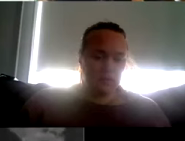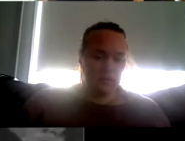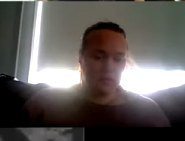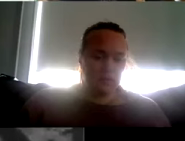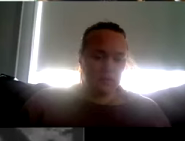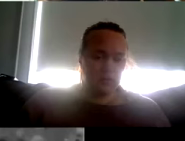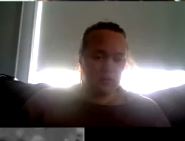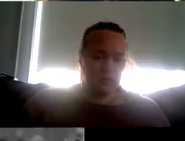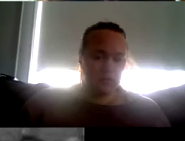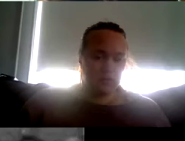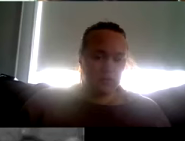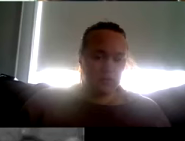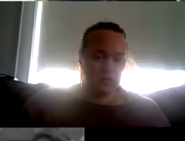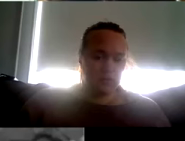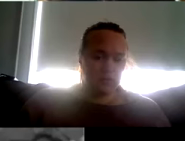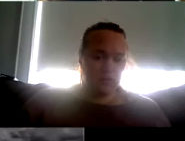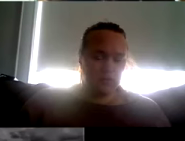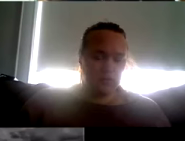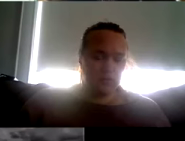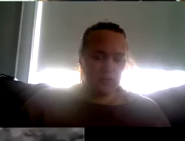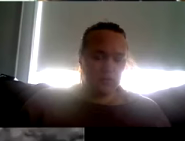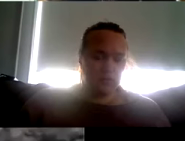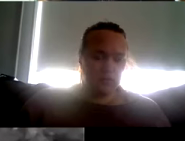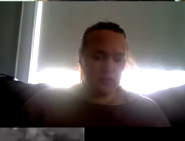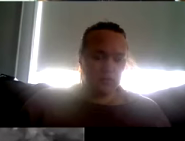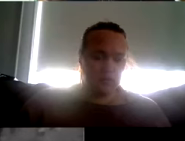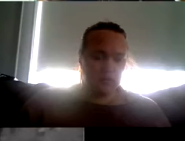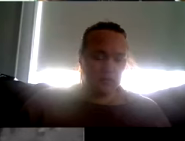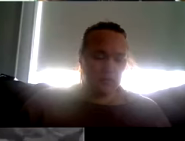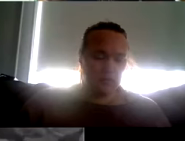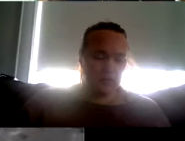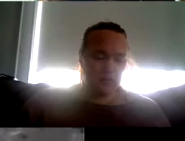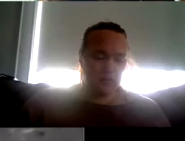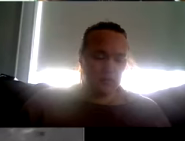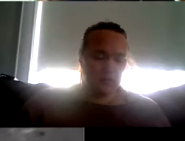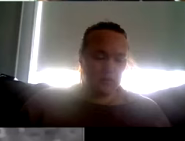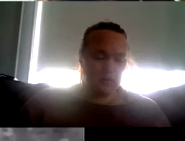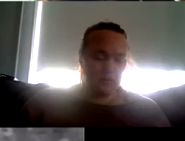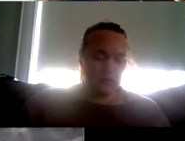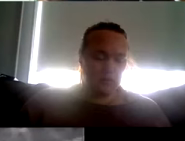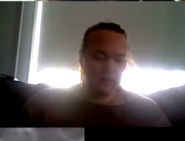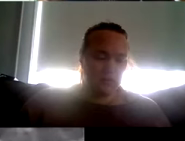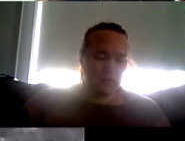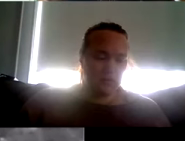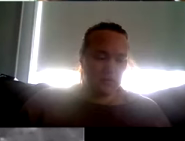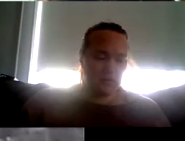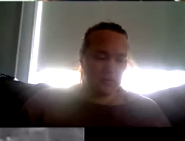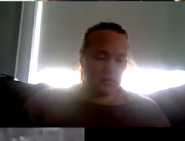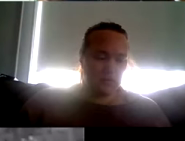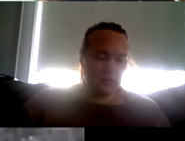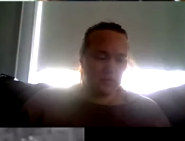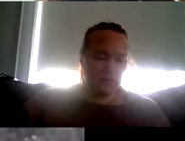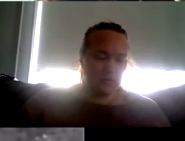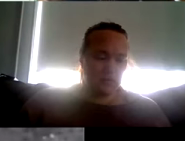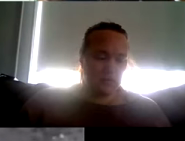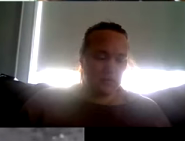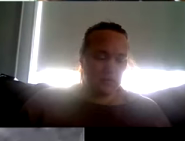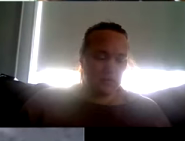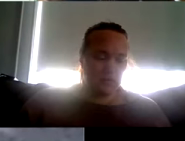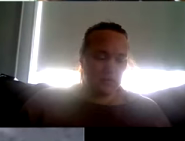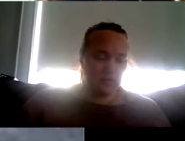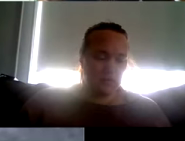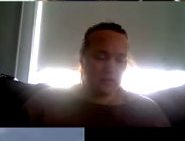words of the old Negro spiritual, free at last, thank God Almighty, we are free at last.